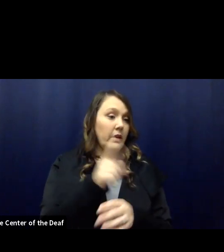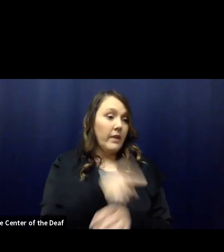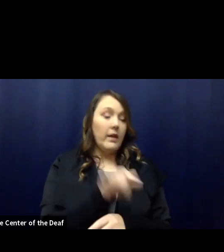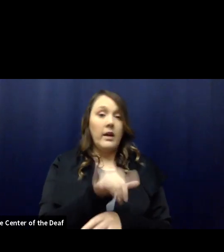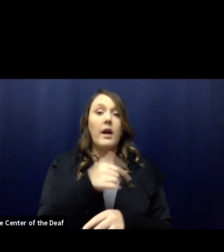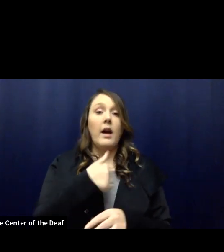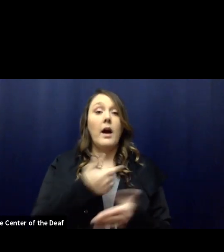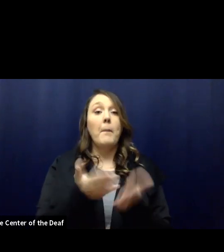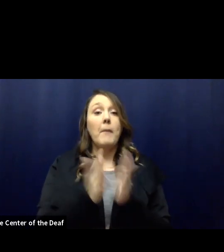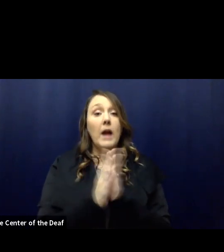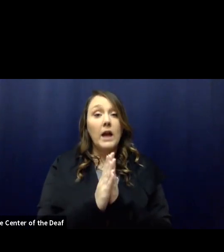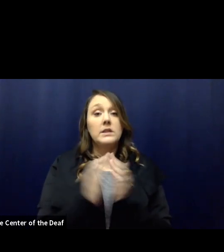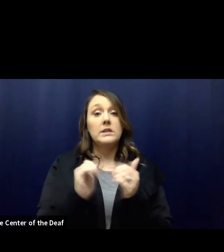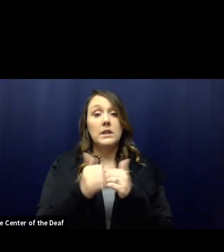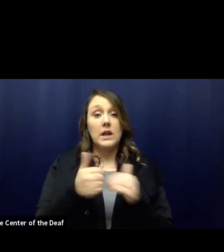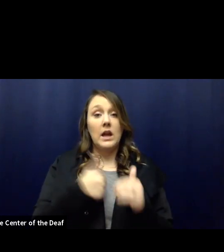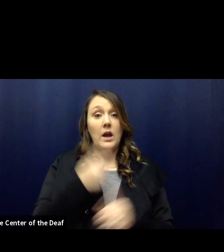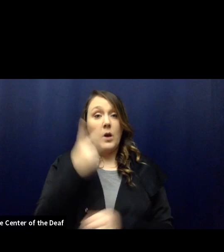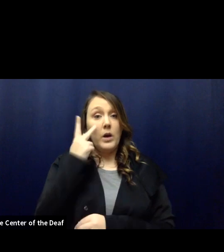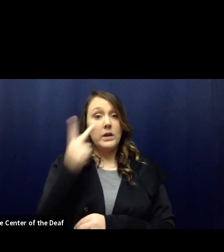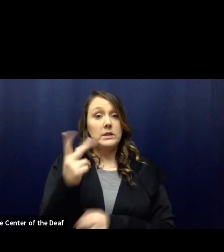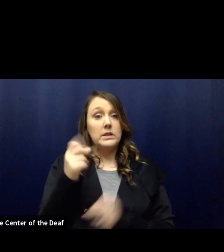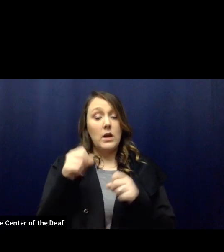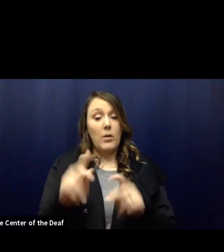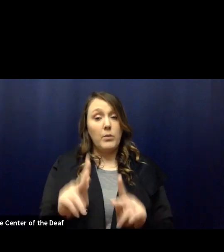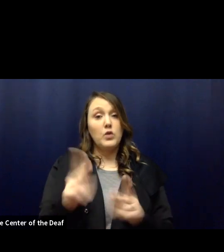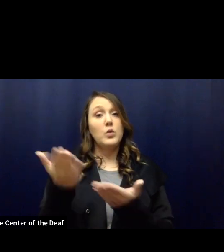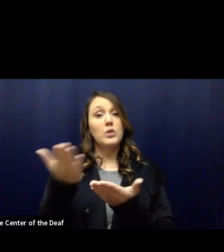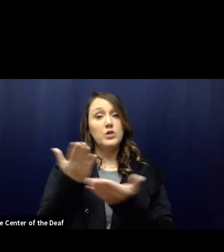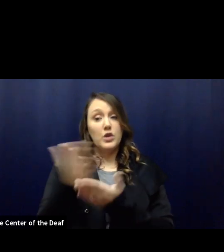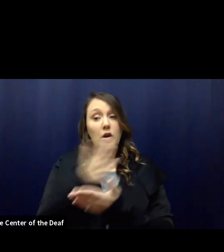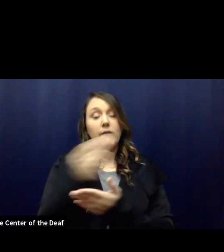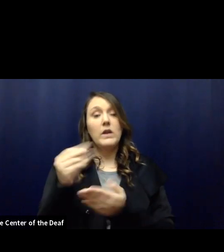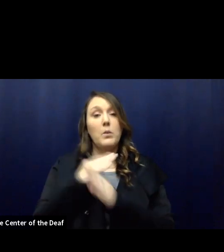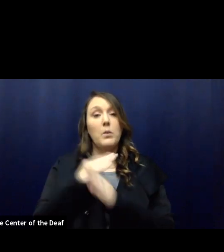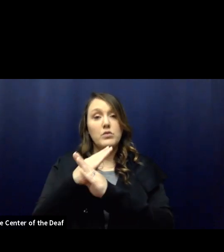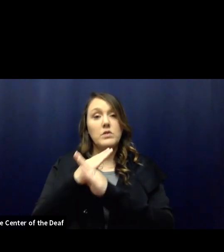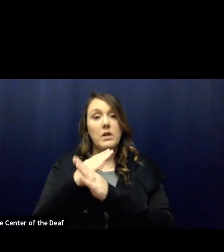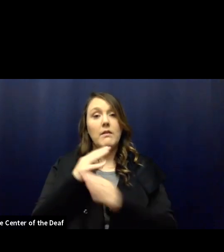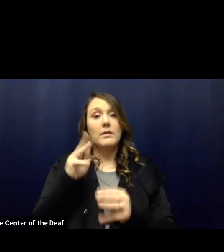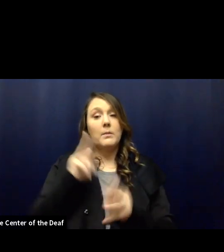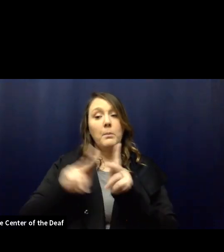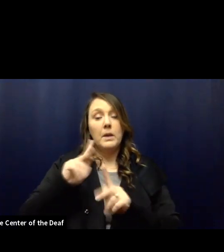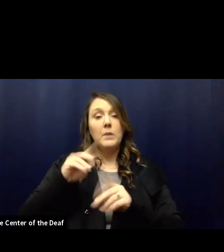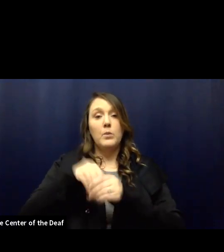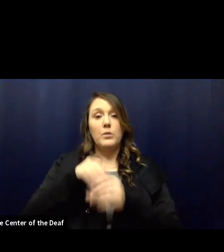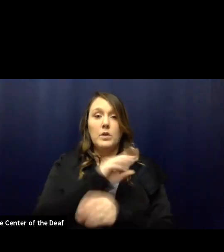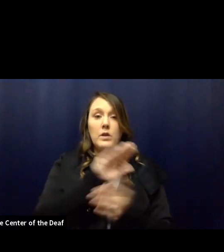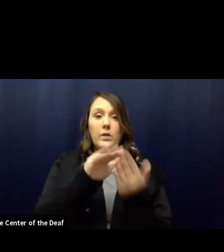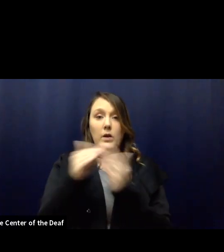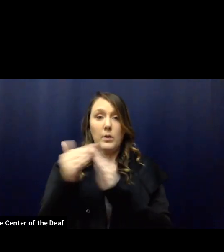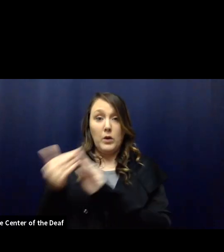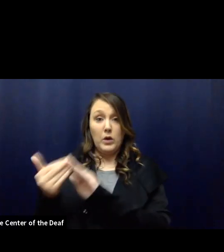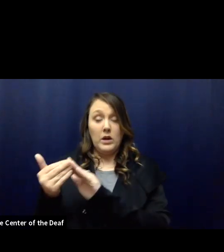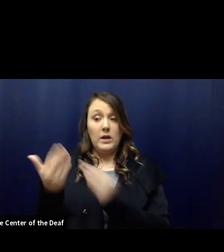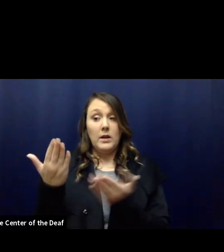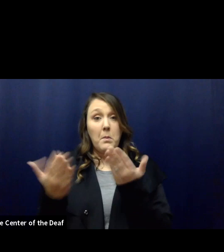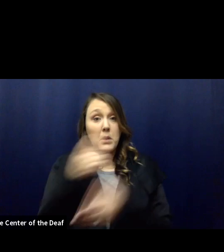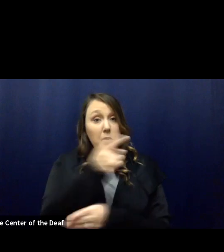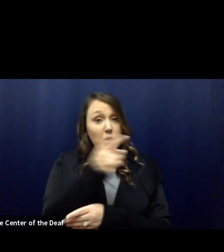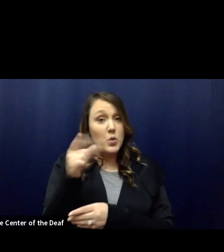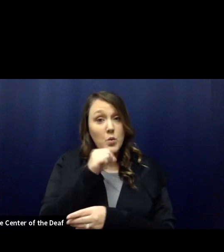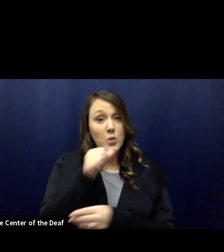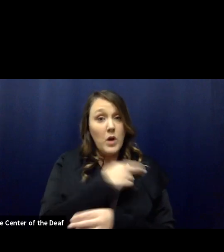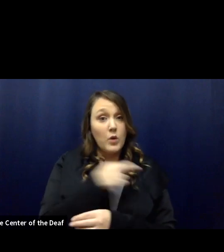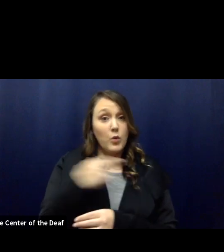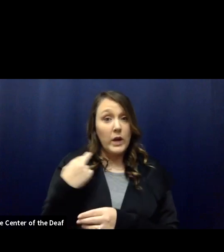or how I see it is, as an opportunity to serve and protect the members of our community. You may not be at risk, but your